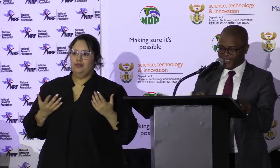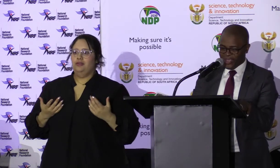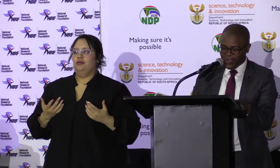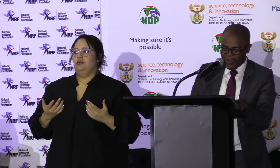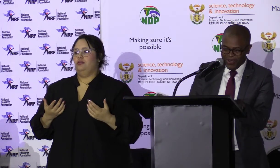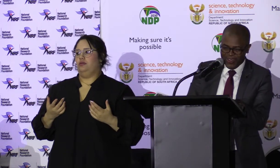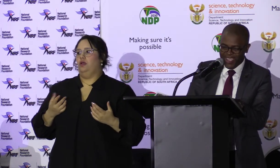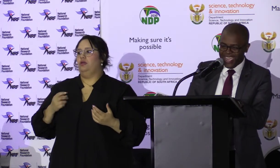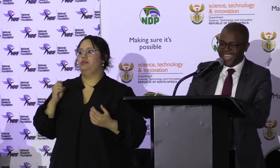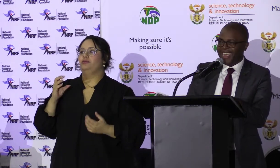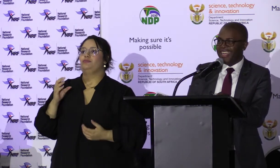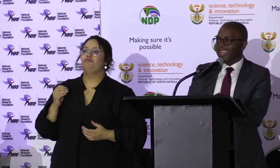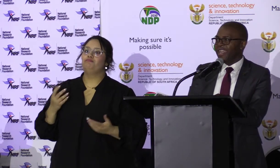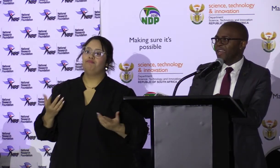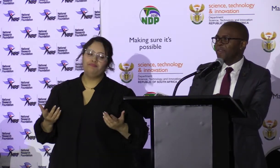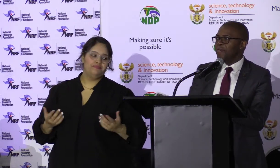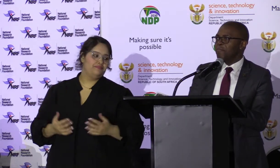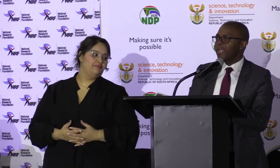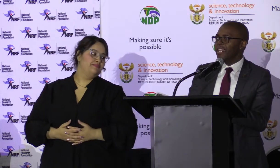And so,